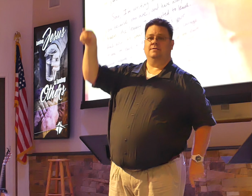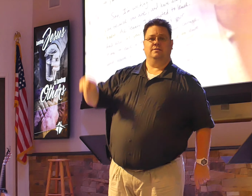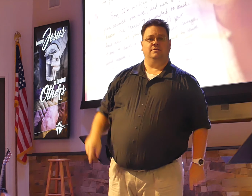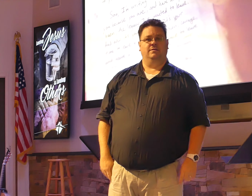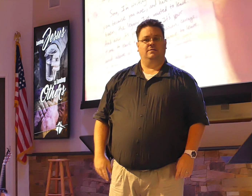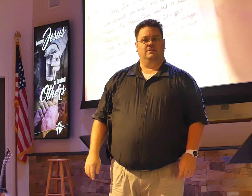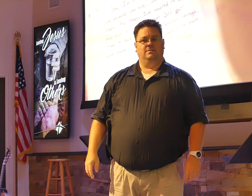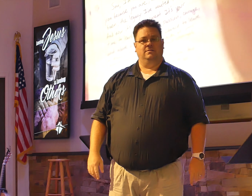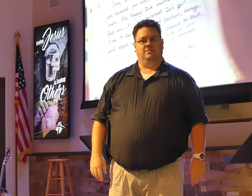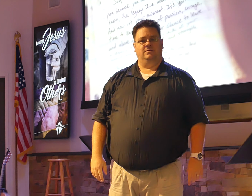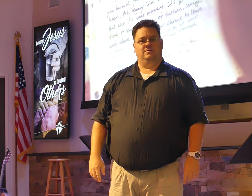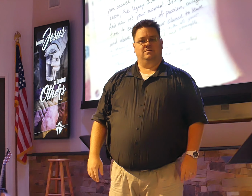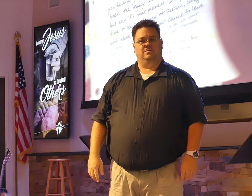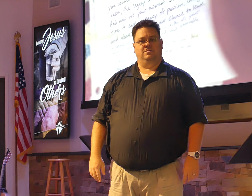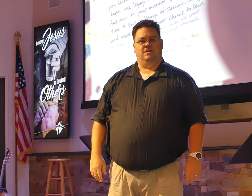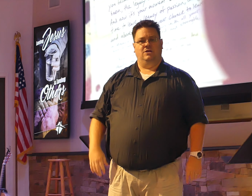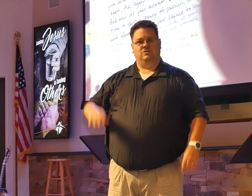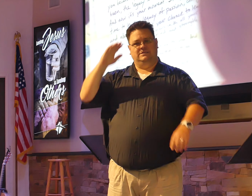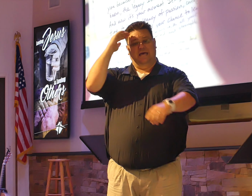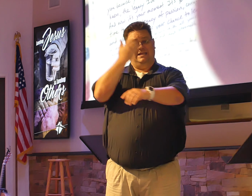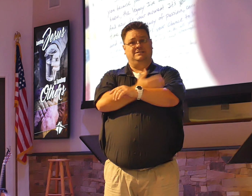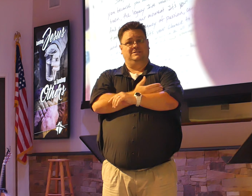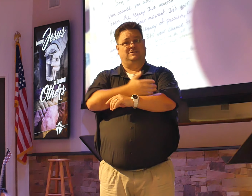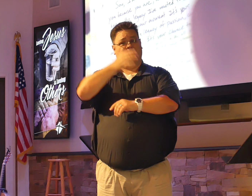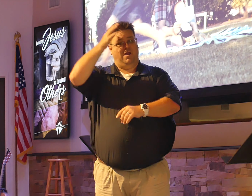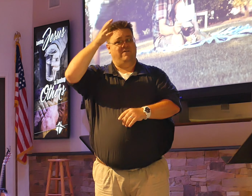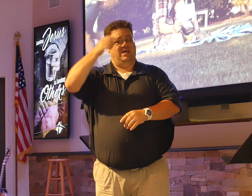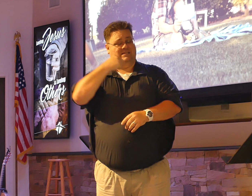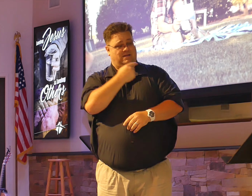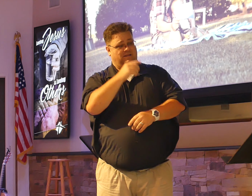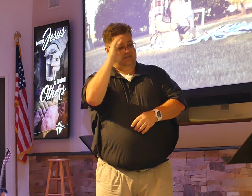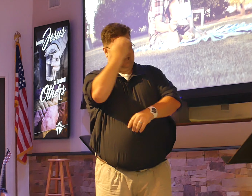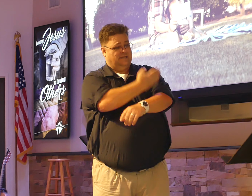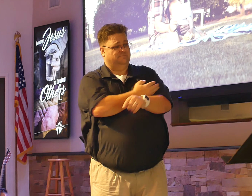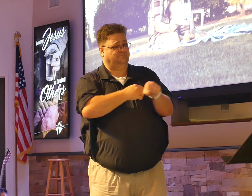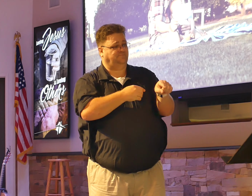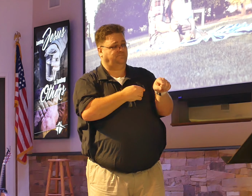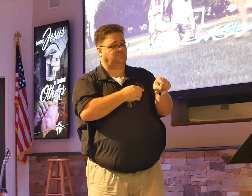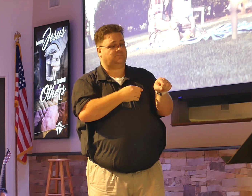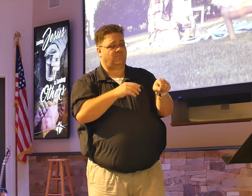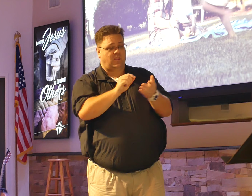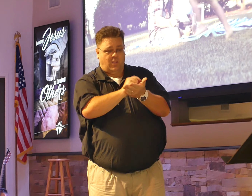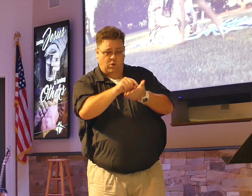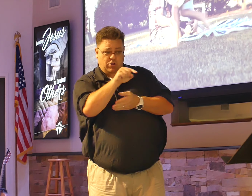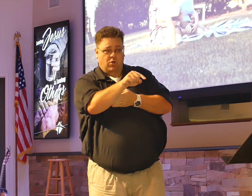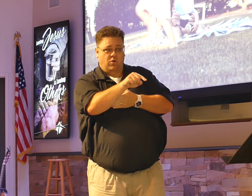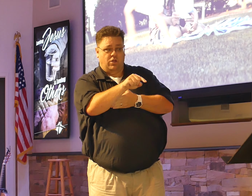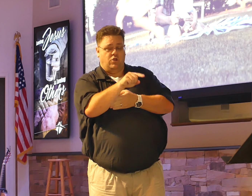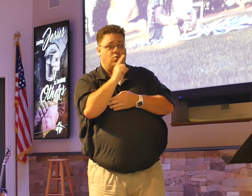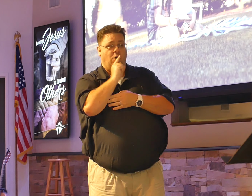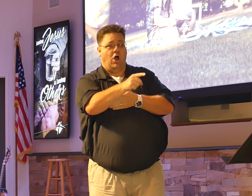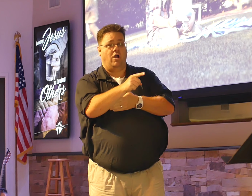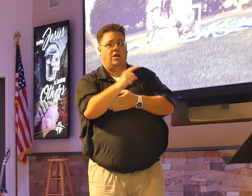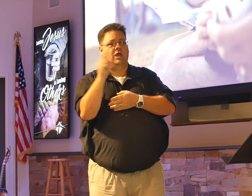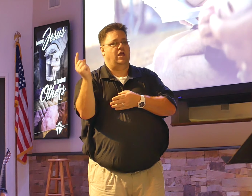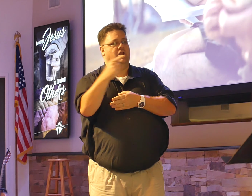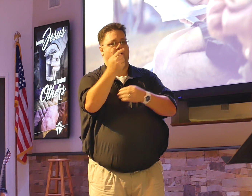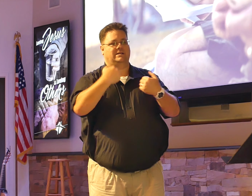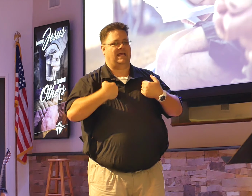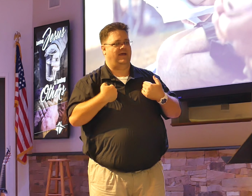Son, I'm writing these words to you. Because you are, and always have been, the legacy of